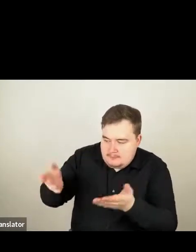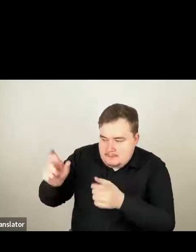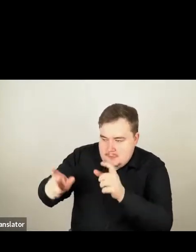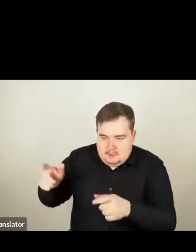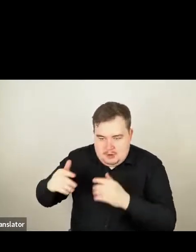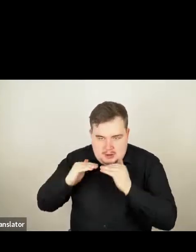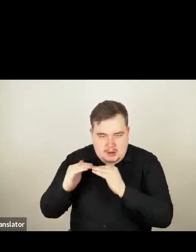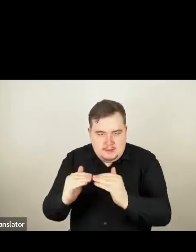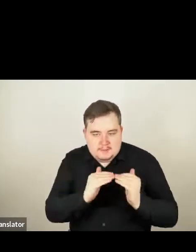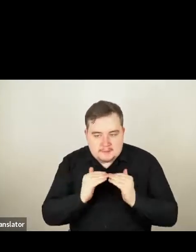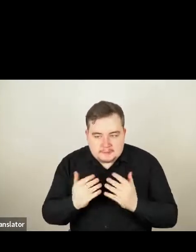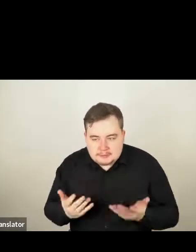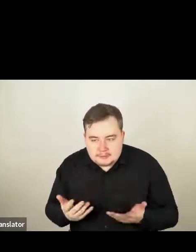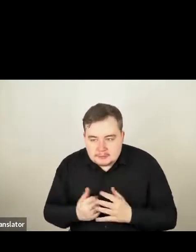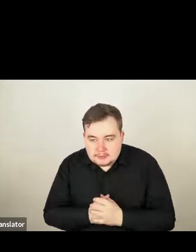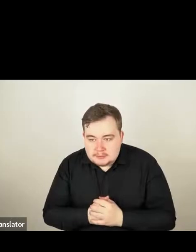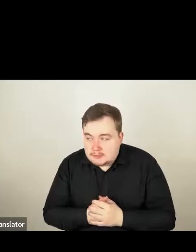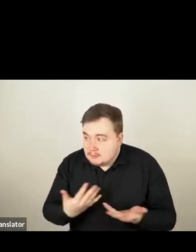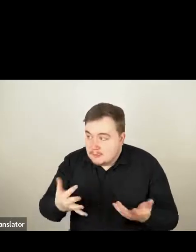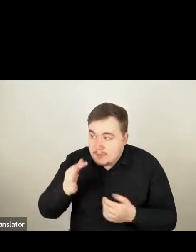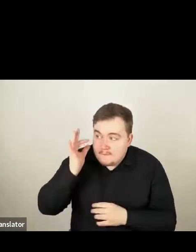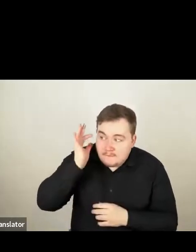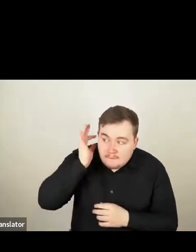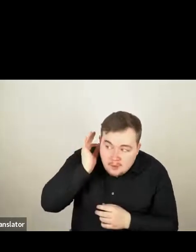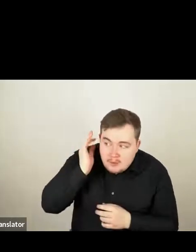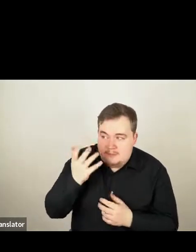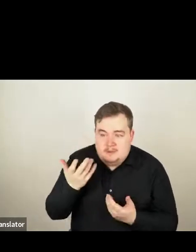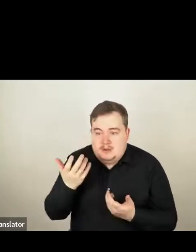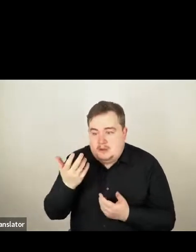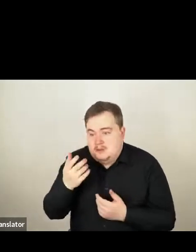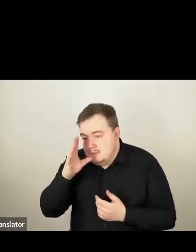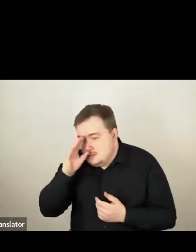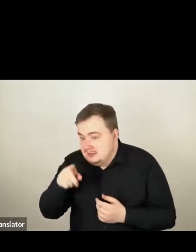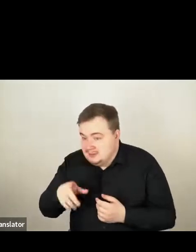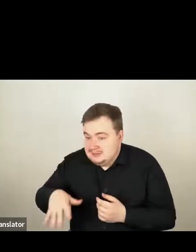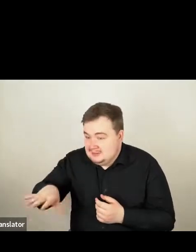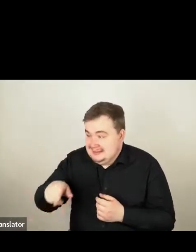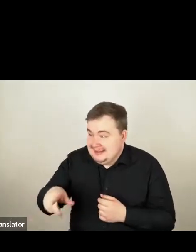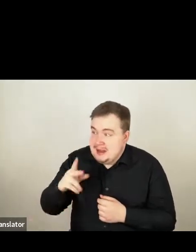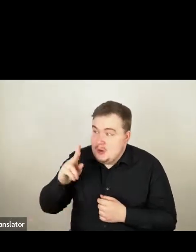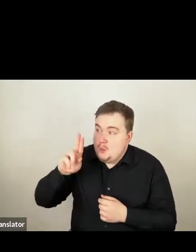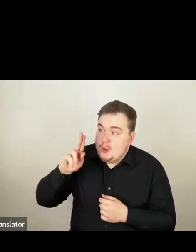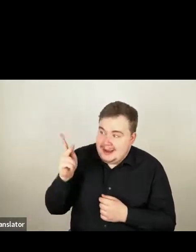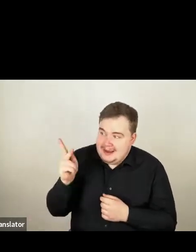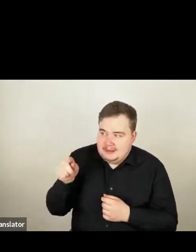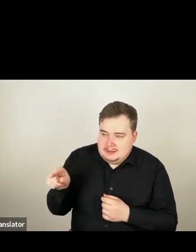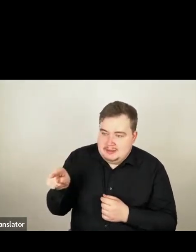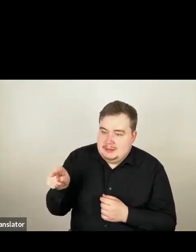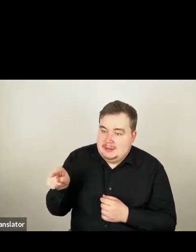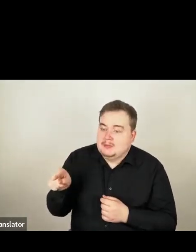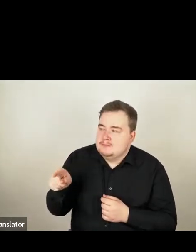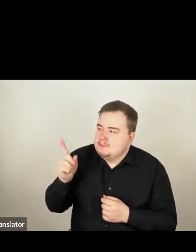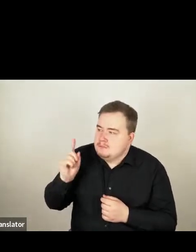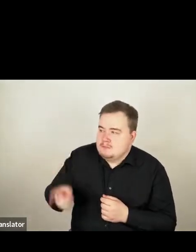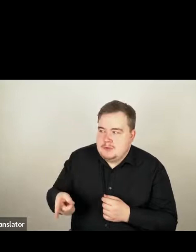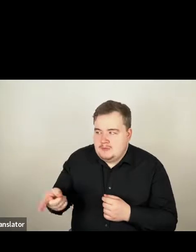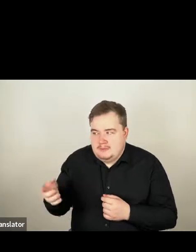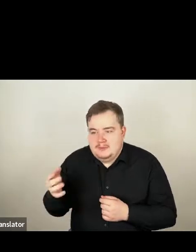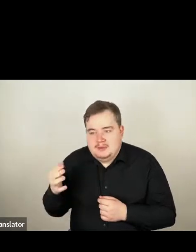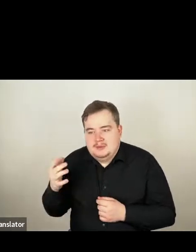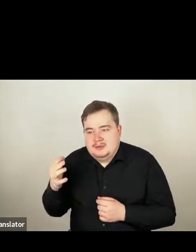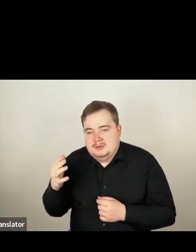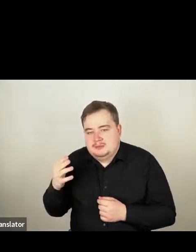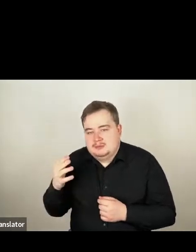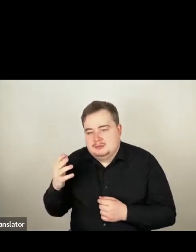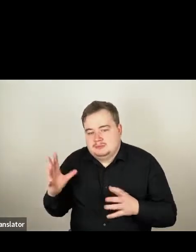women MPs in the UK who campaigned to have the childcare facilities. How many